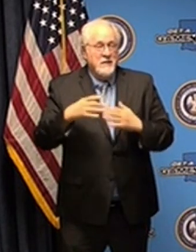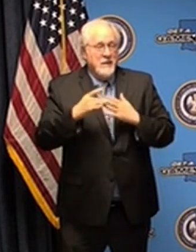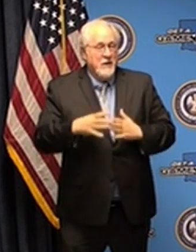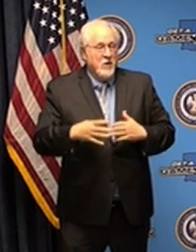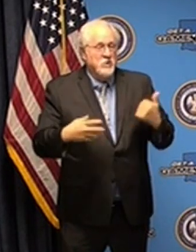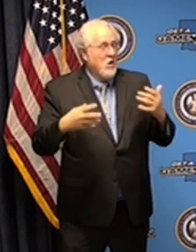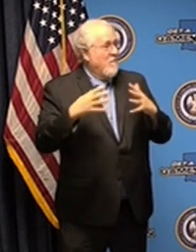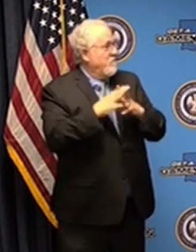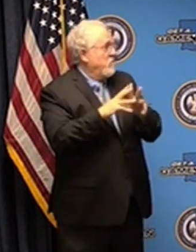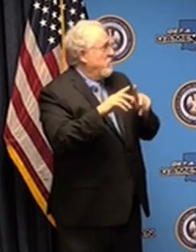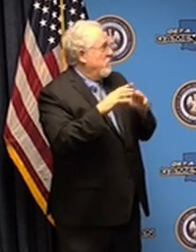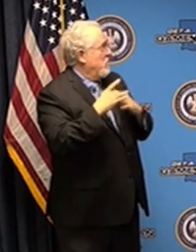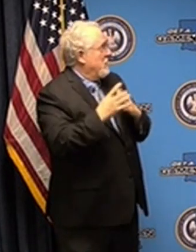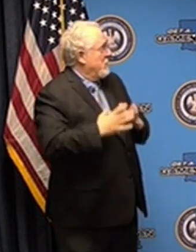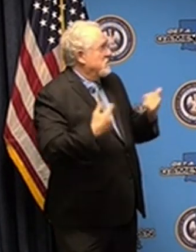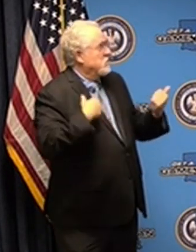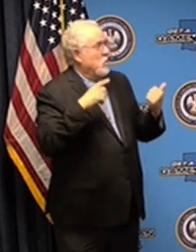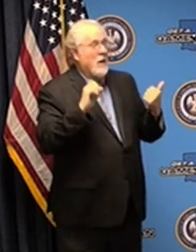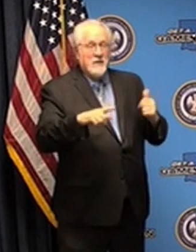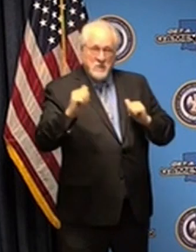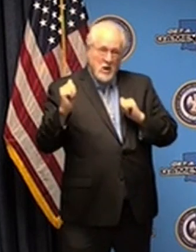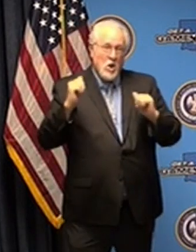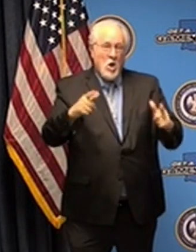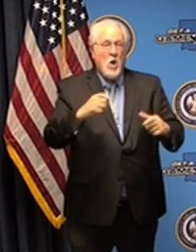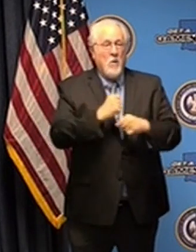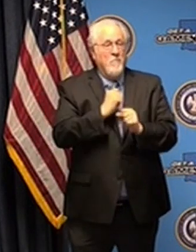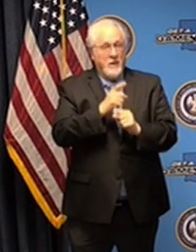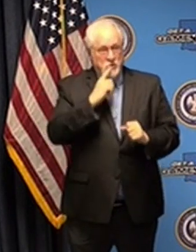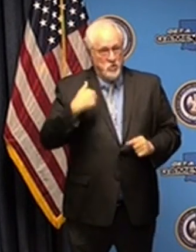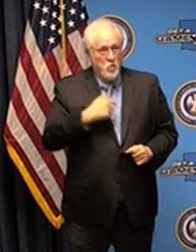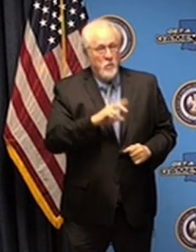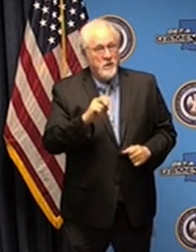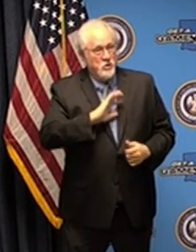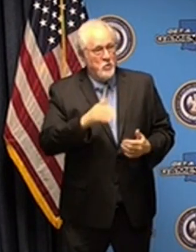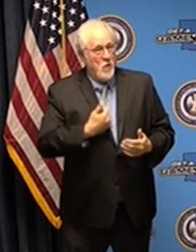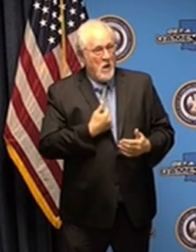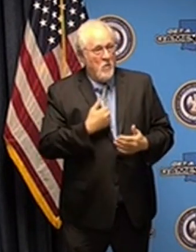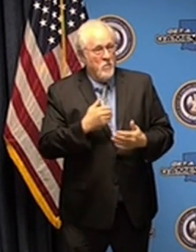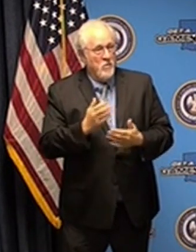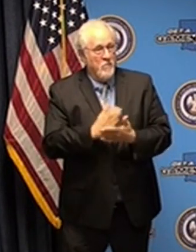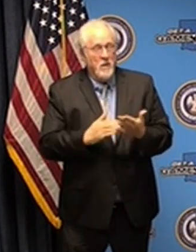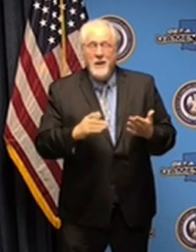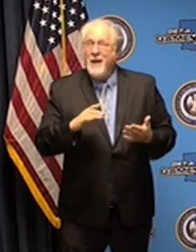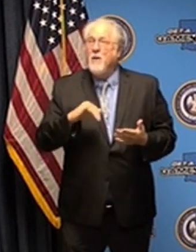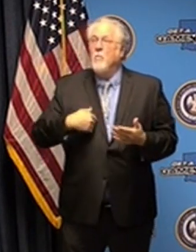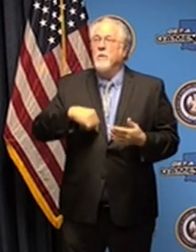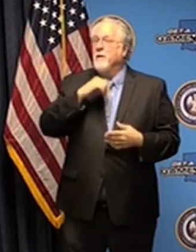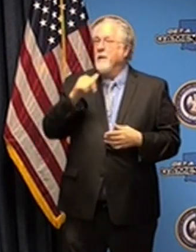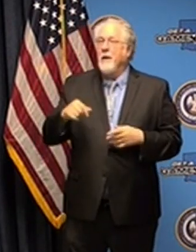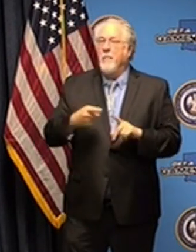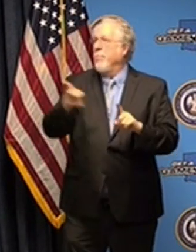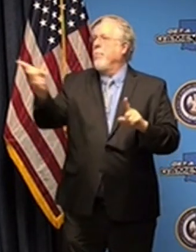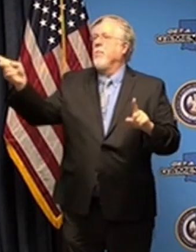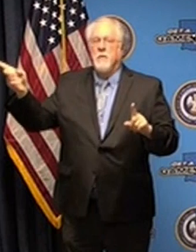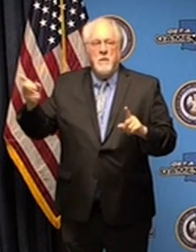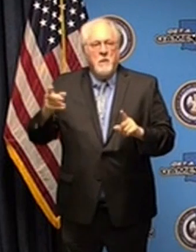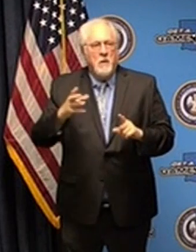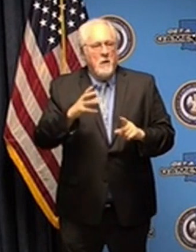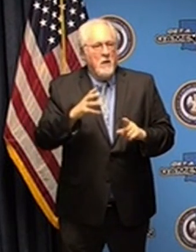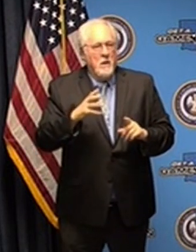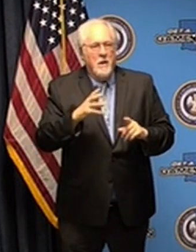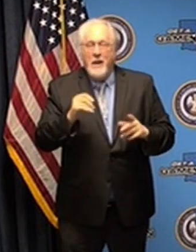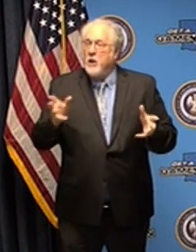football leaders, we're asking everybody to make sure that we're doing our part and that we're not doing things that are inconsistent with